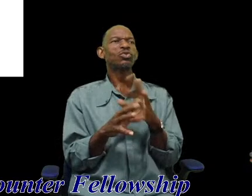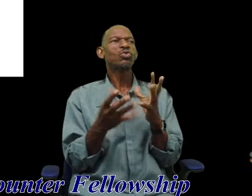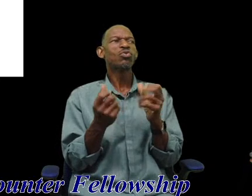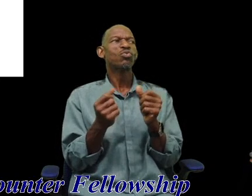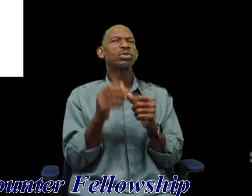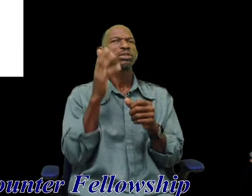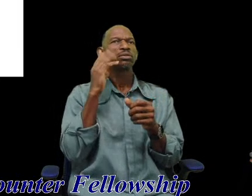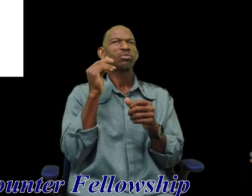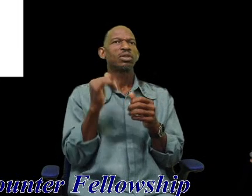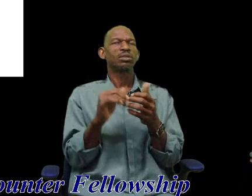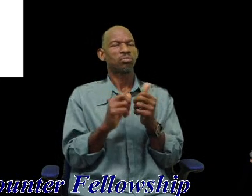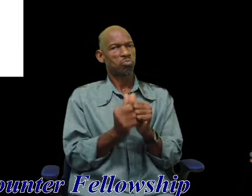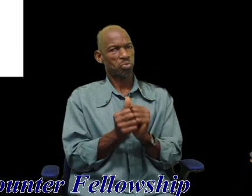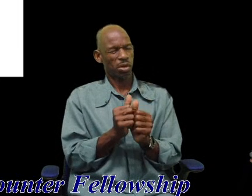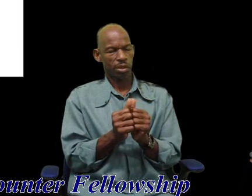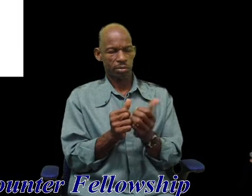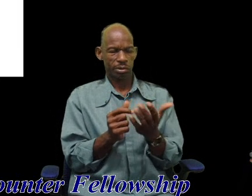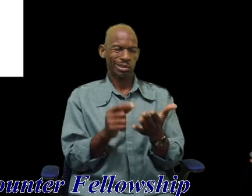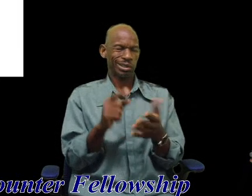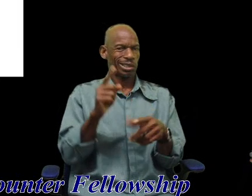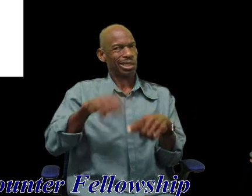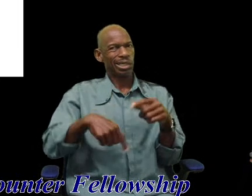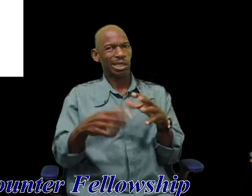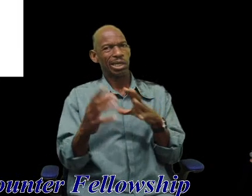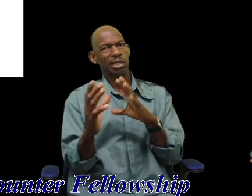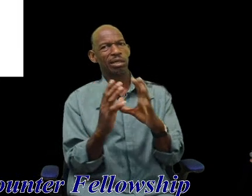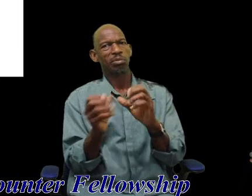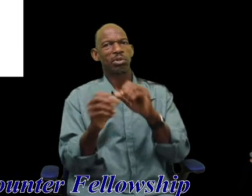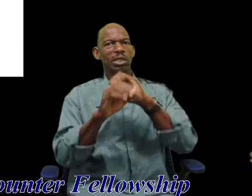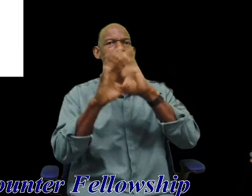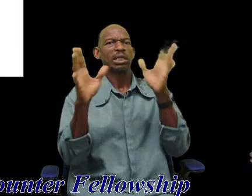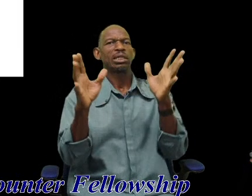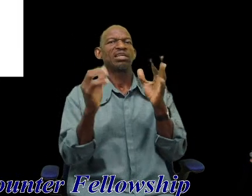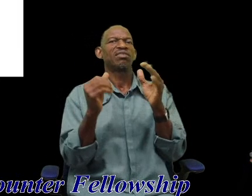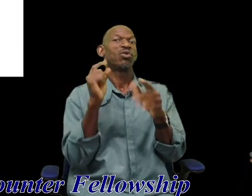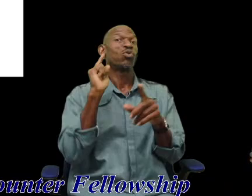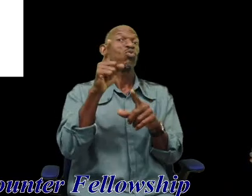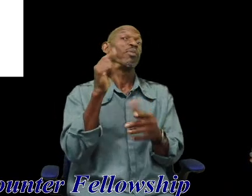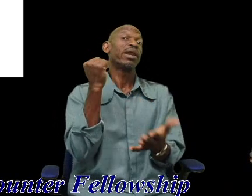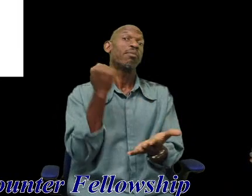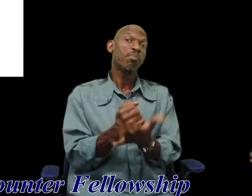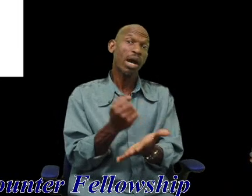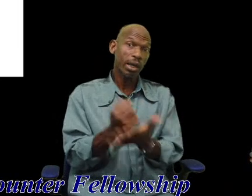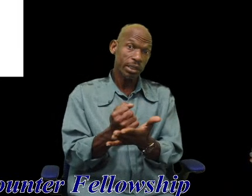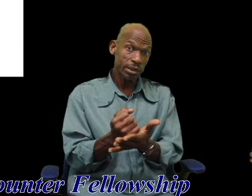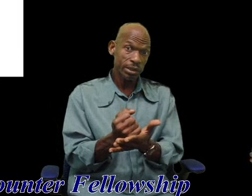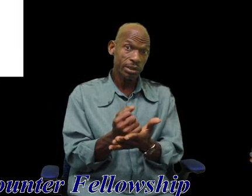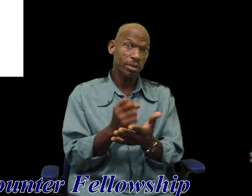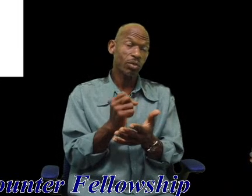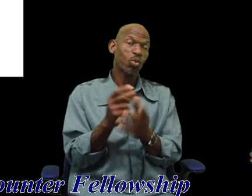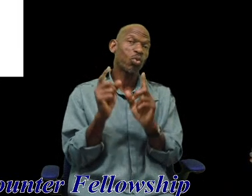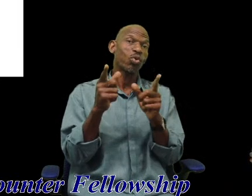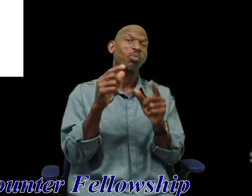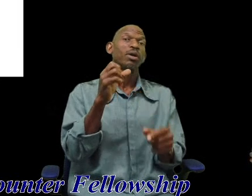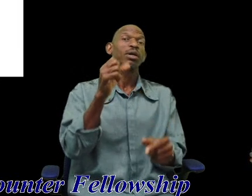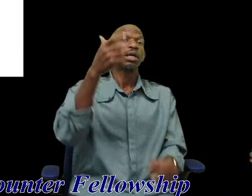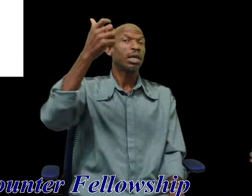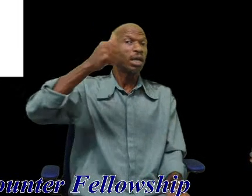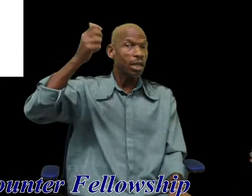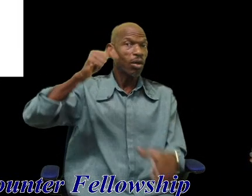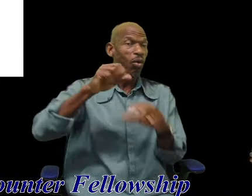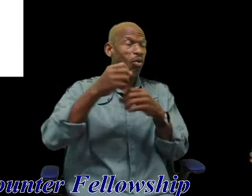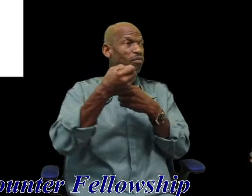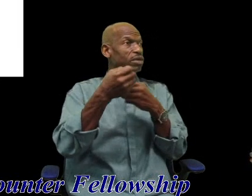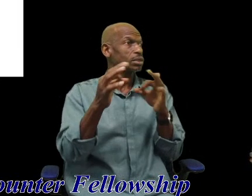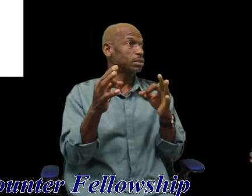to the bank, or you go to a doctor, or you go to the social welfare office, or you